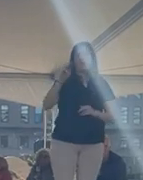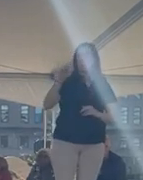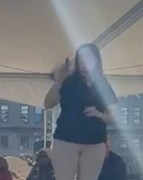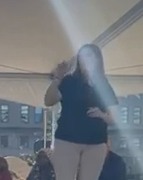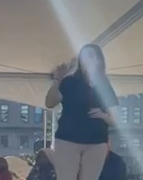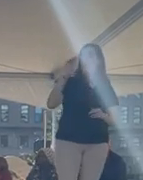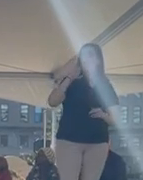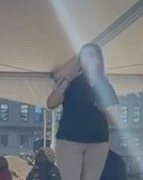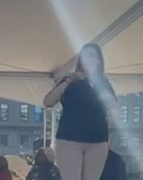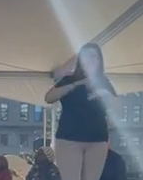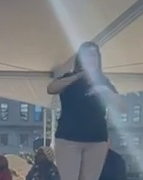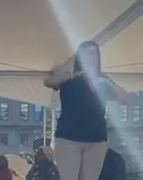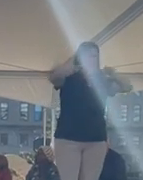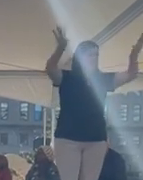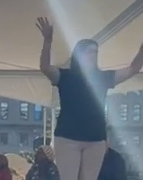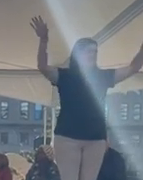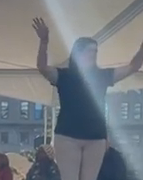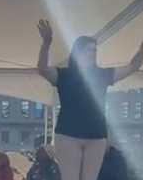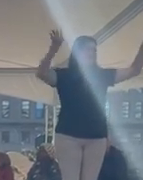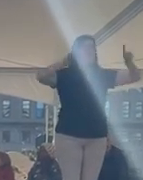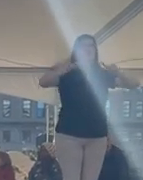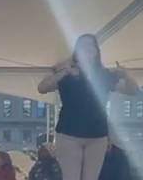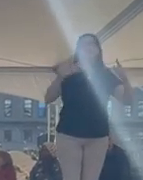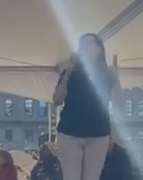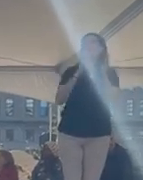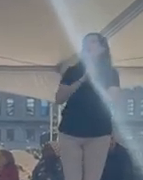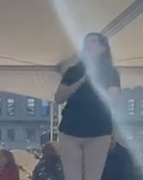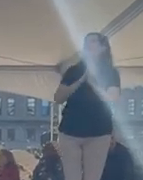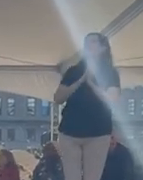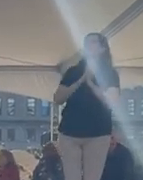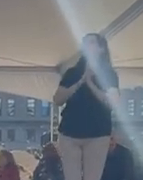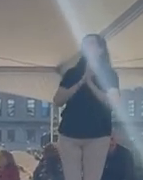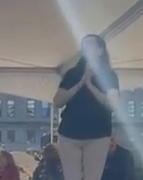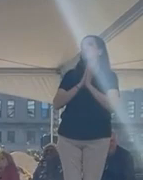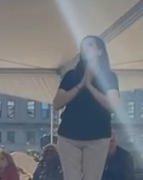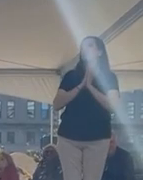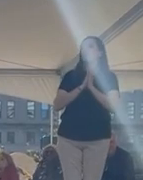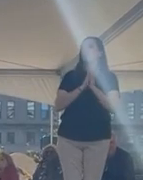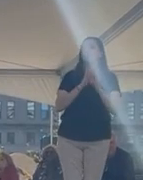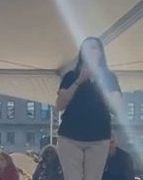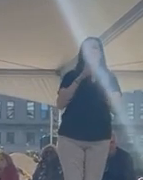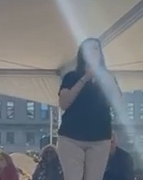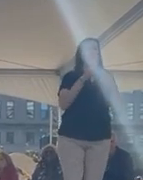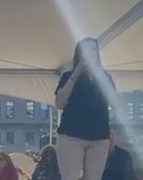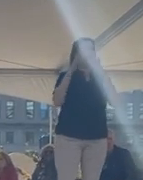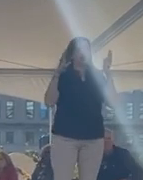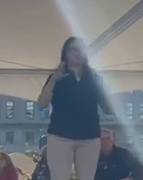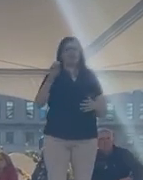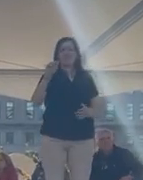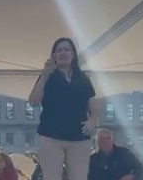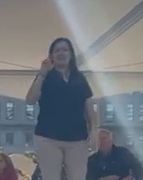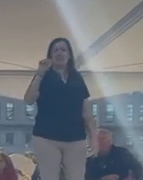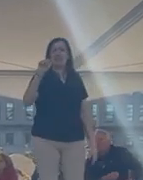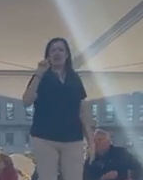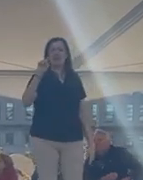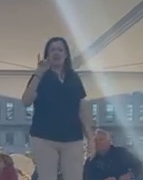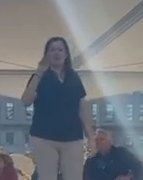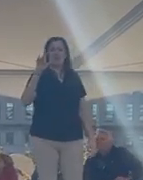Mara's going to send us off. I would ask that our Grand Marshals, Sarah